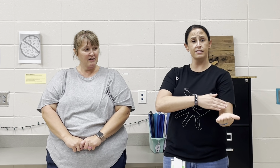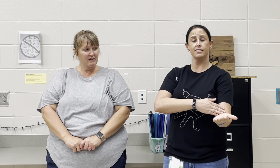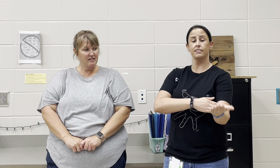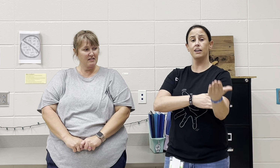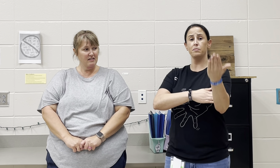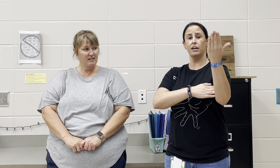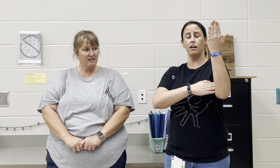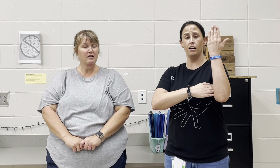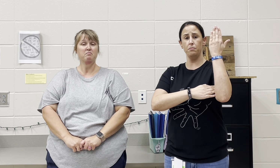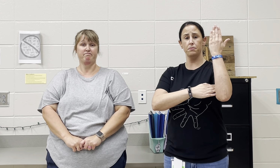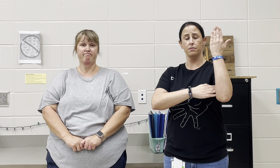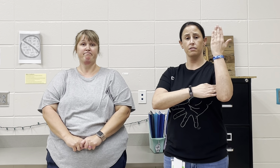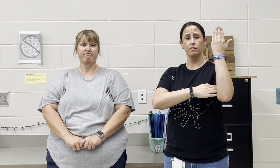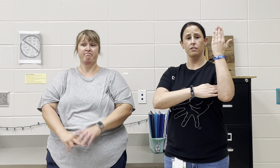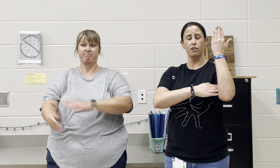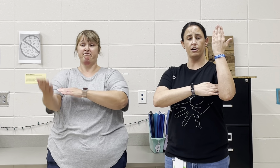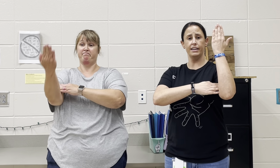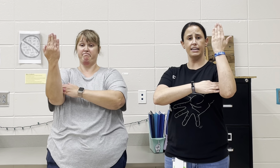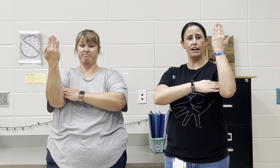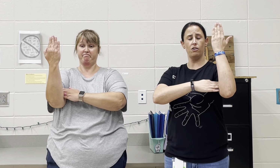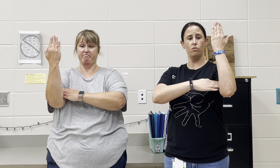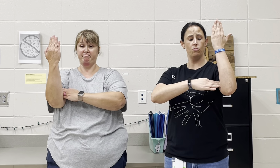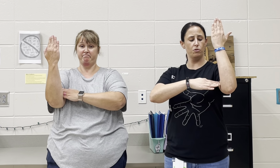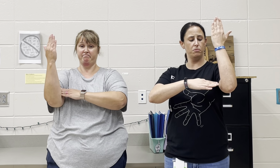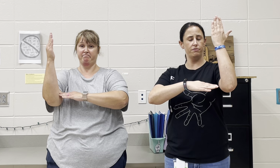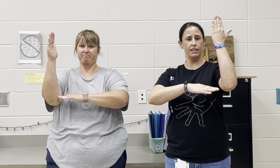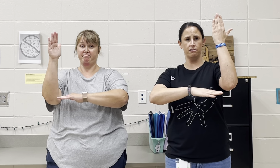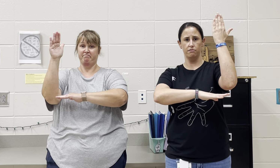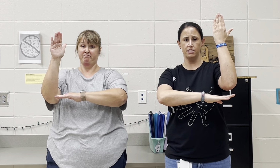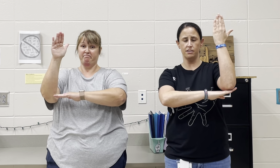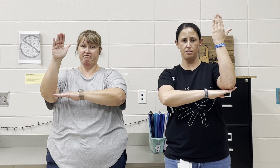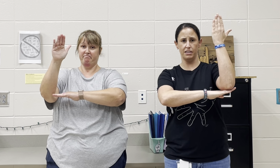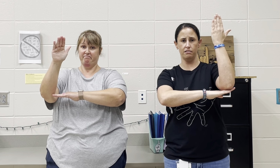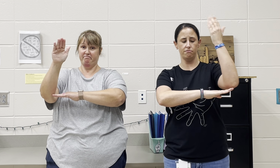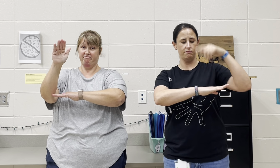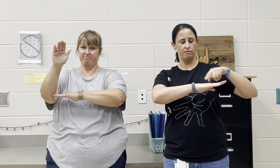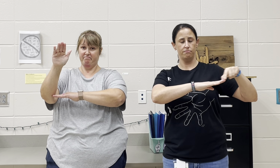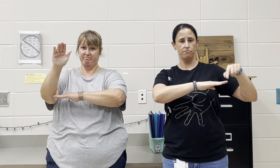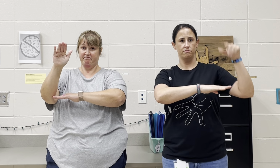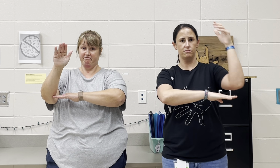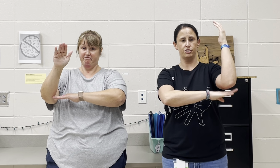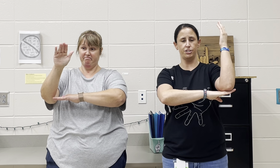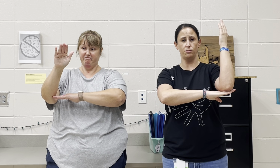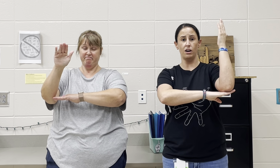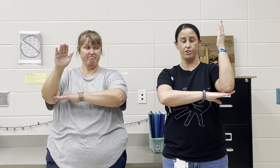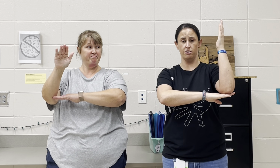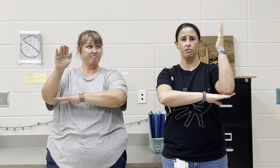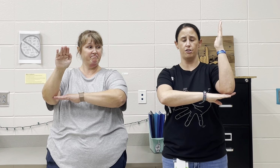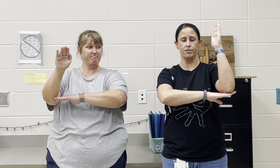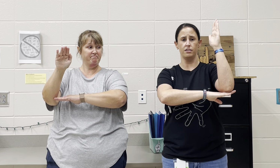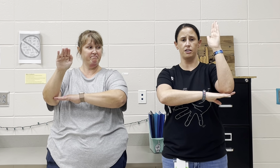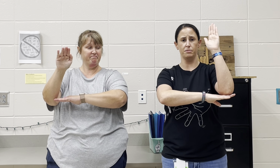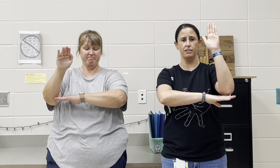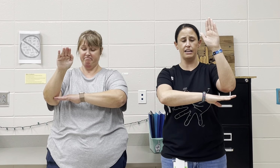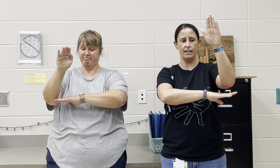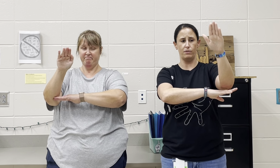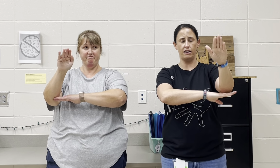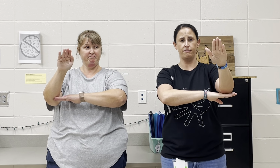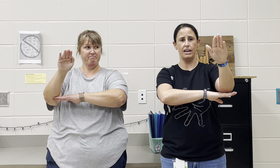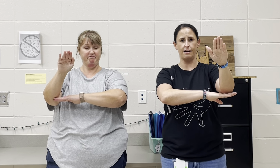sun coming up. All right, now we're moving the dominant to under our non-dominant, and now we have